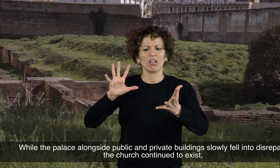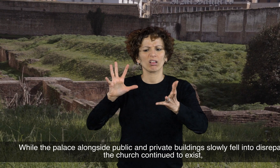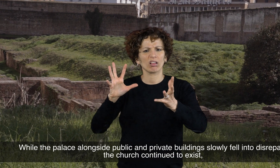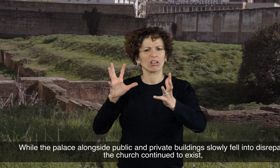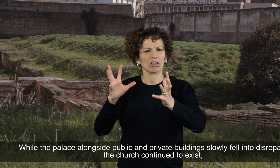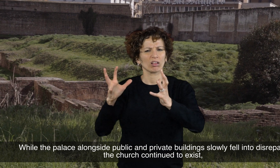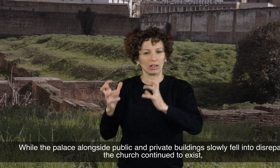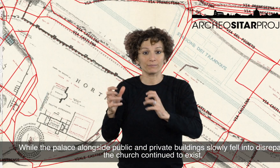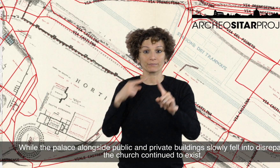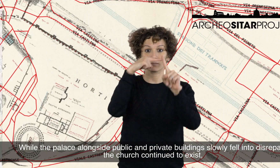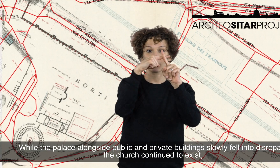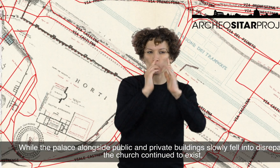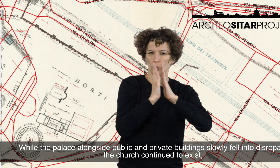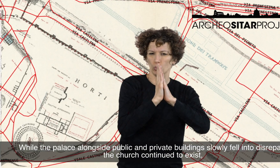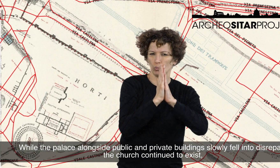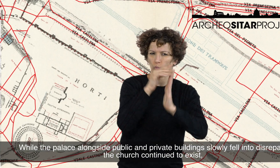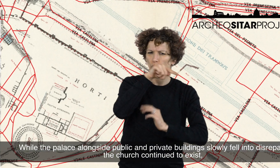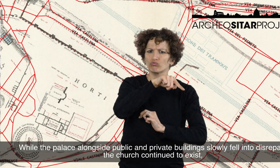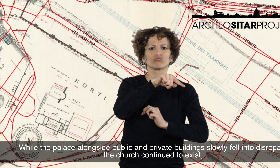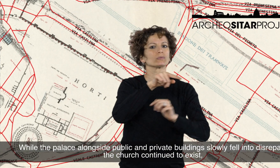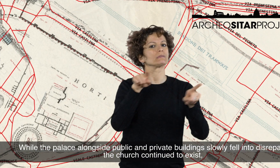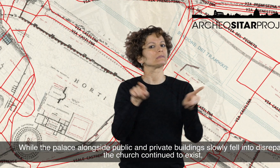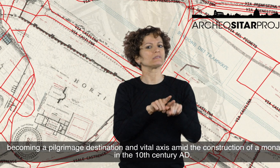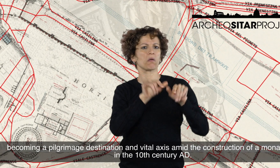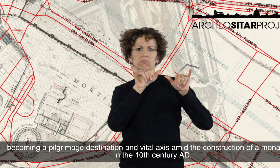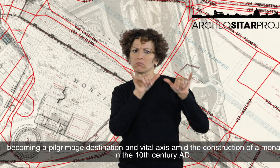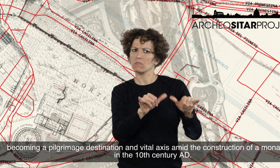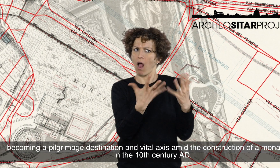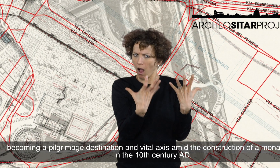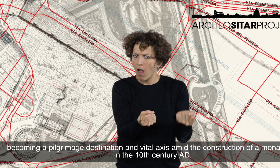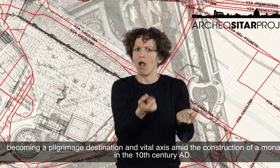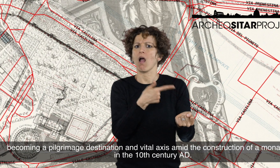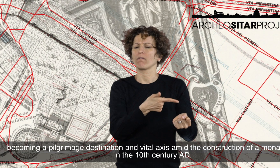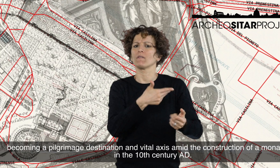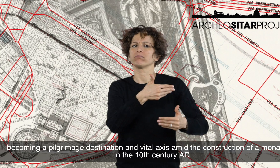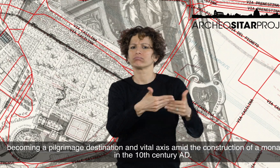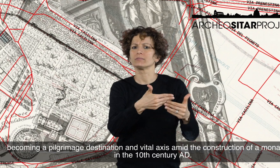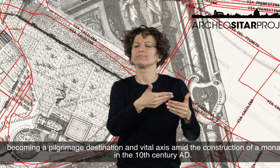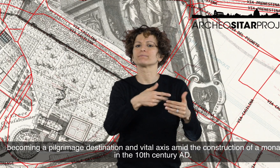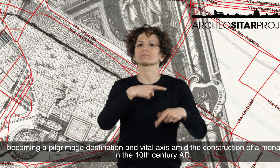into disrepair, the church continued to exist, becoming a pilgrimage destination and vital